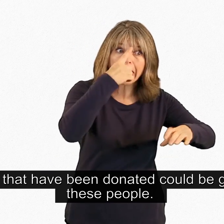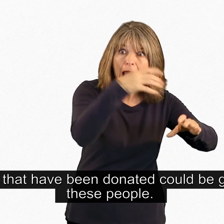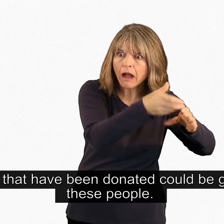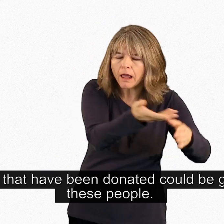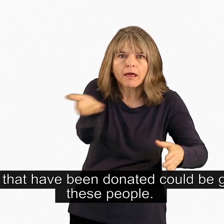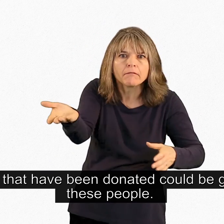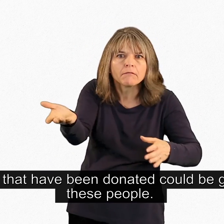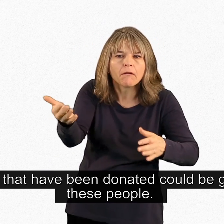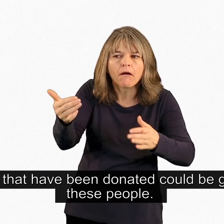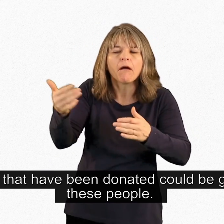people.